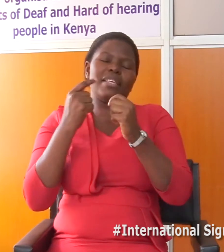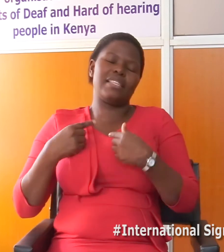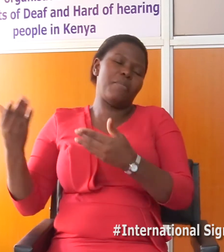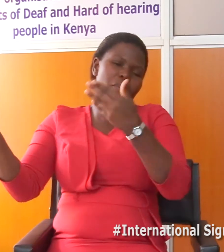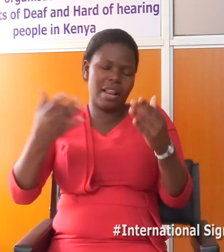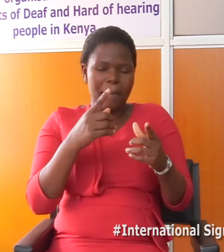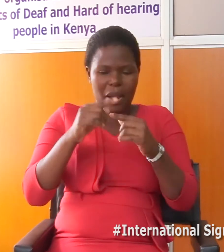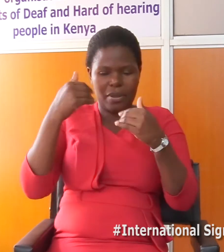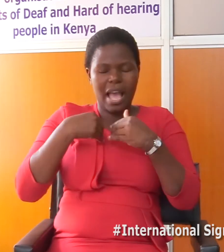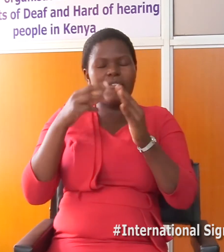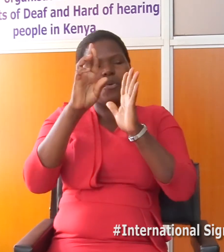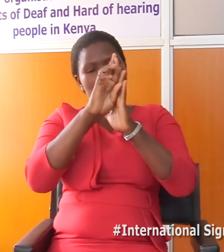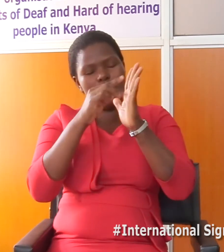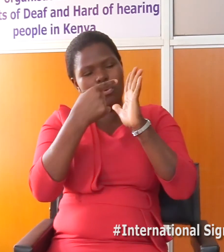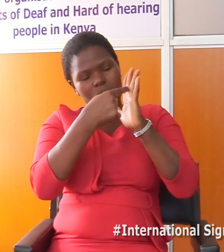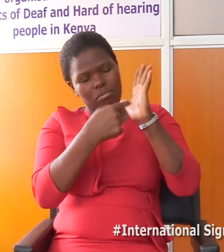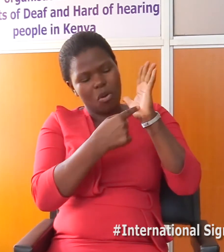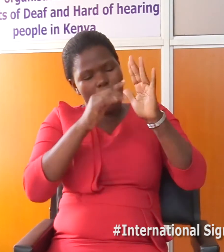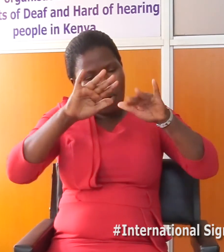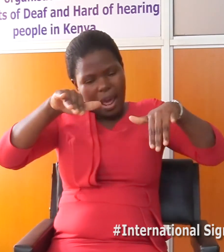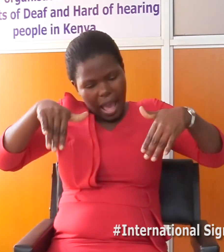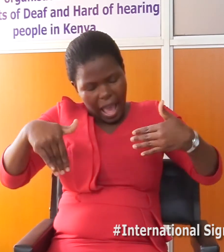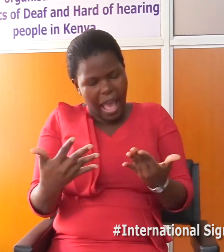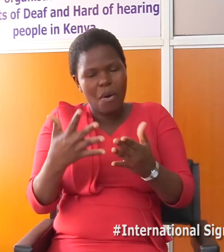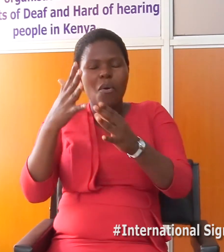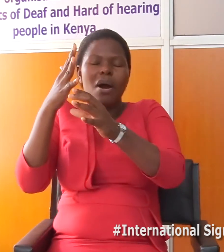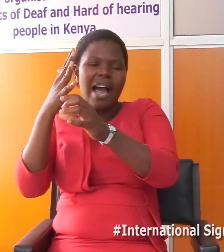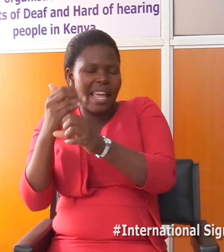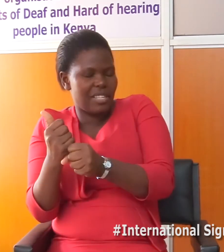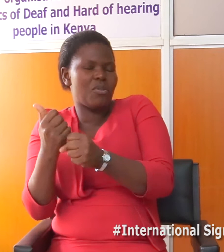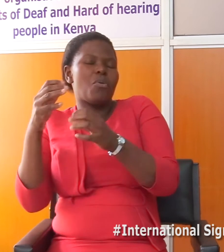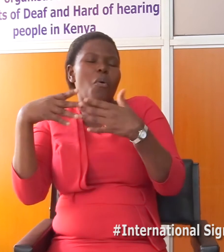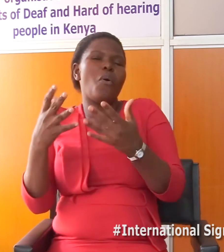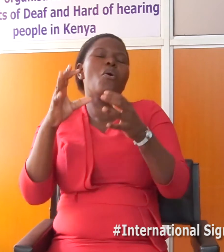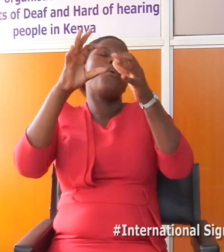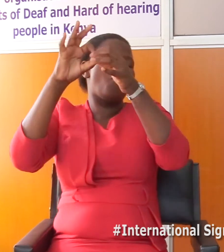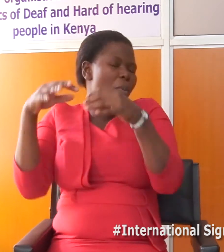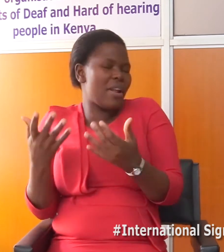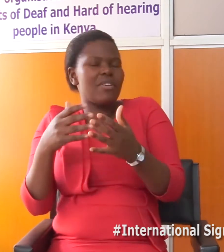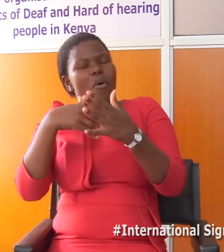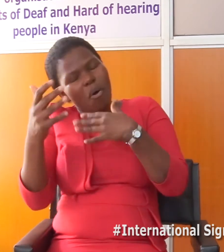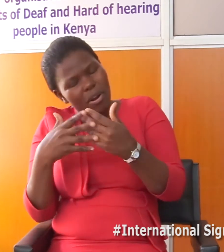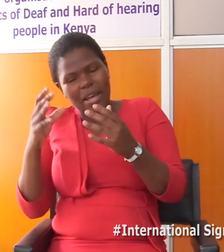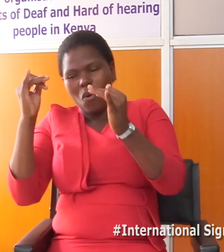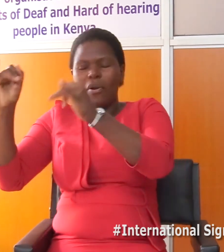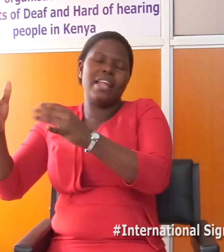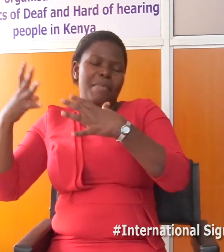government institutions, most of them are also with us, and they follow the rule and they find out how they can join us and cooperate with